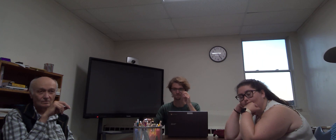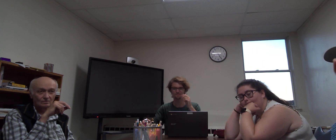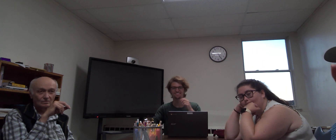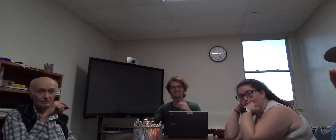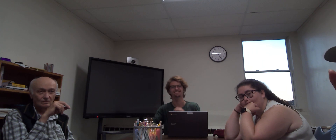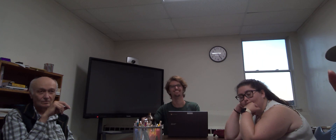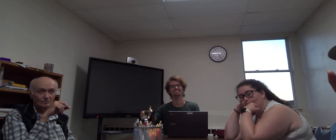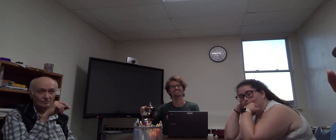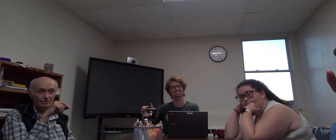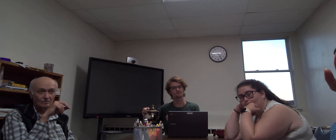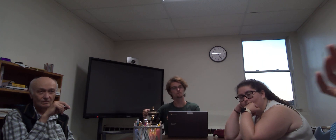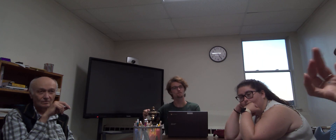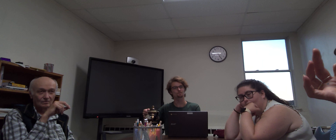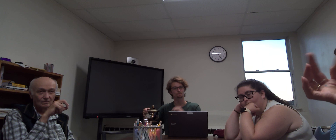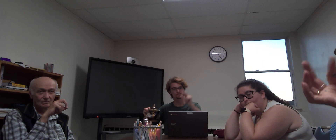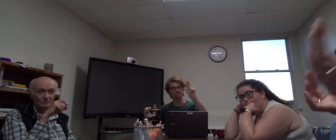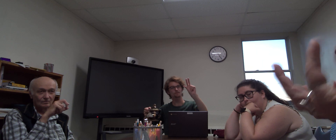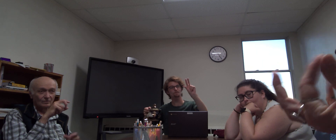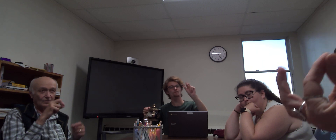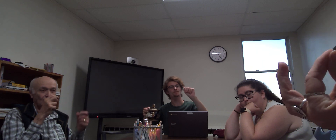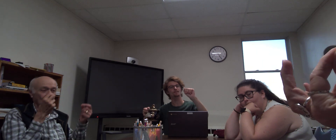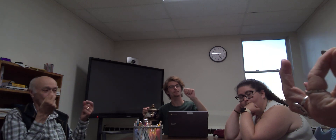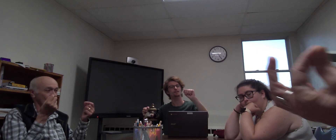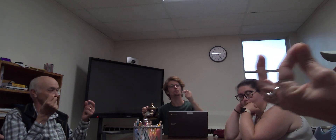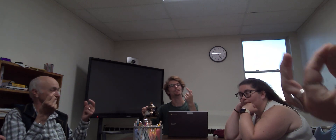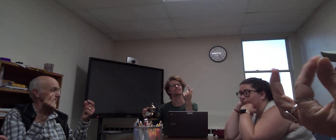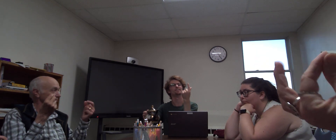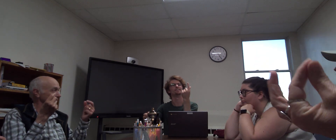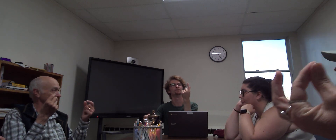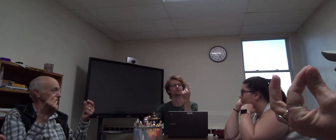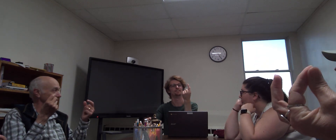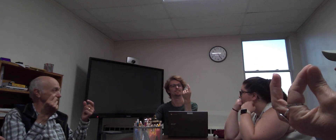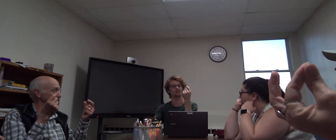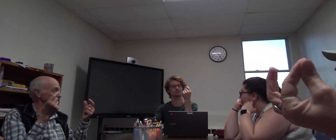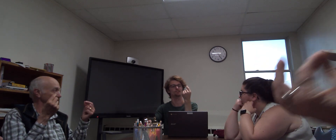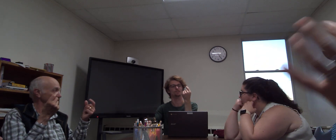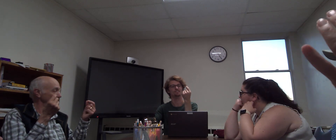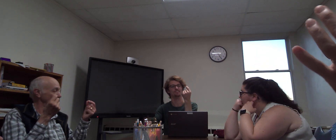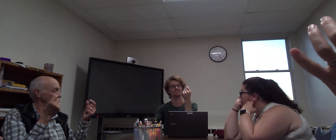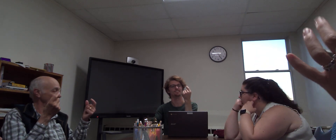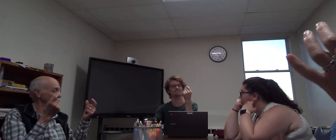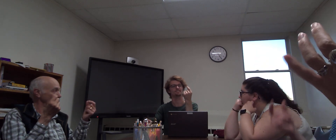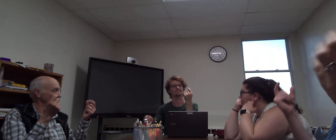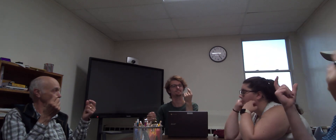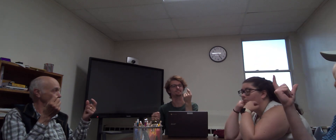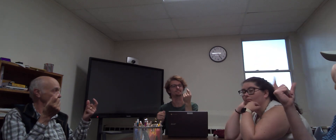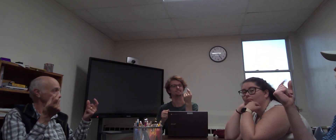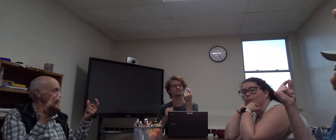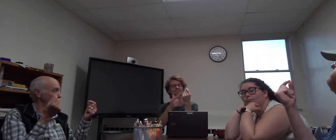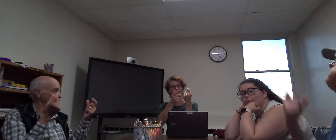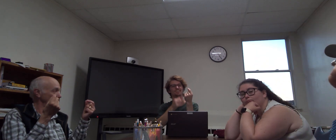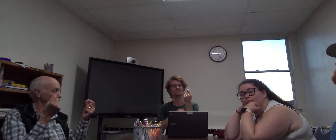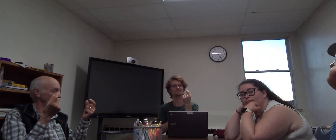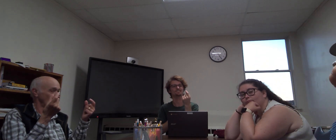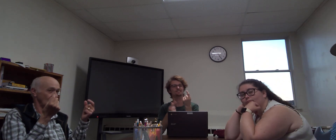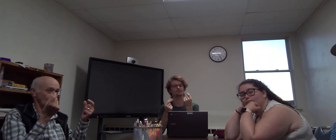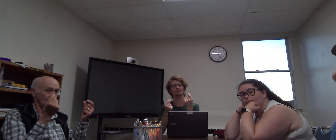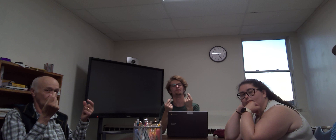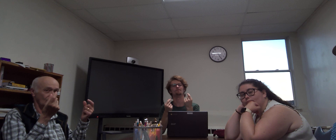what? What? What is with a closed fist? Ah, There you go. What? Got it. Okay. What?